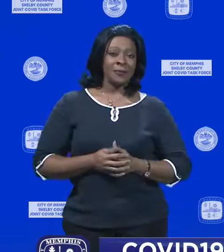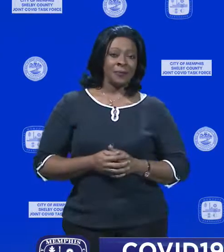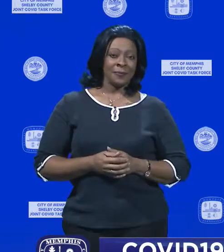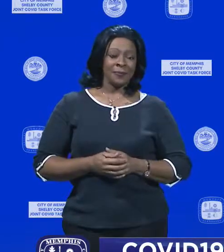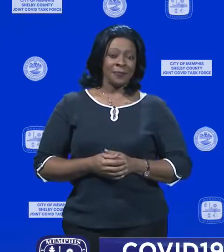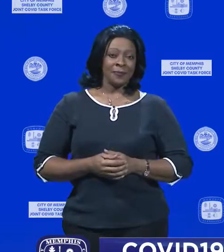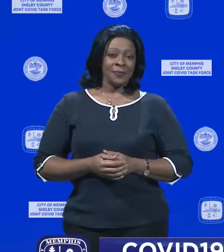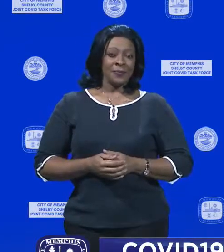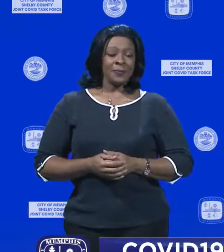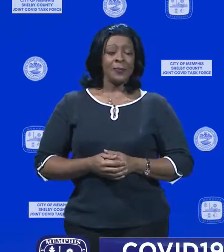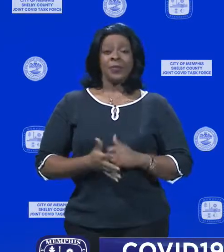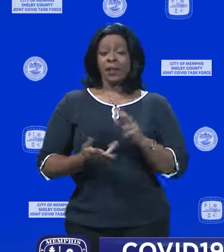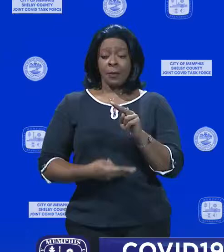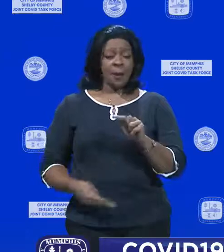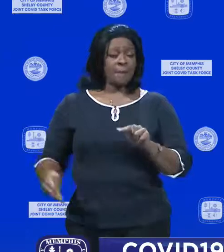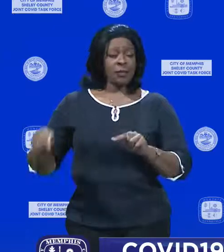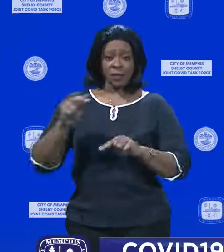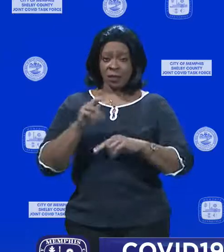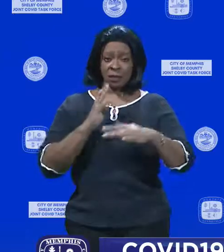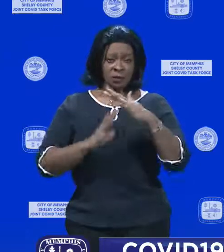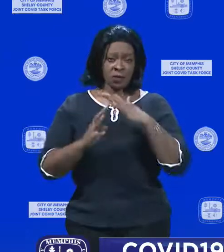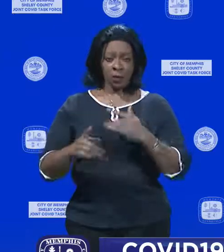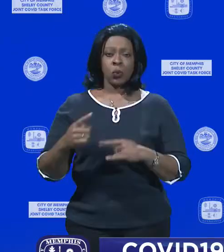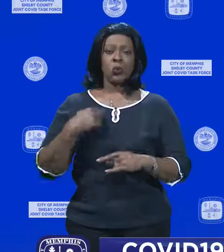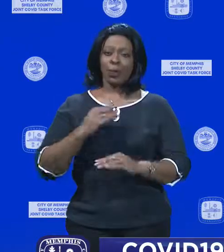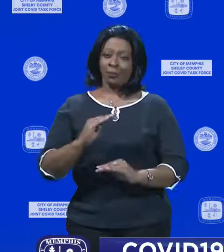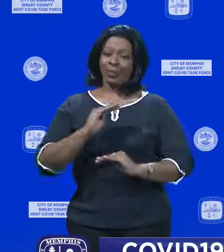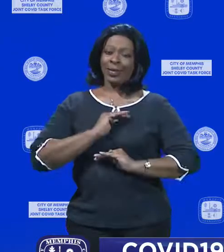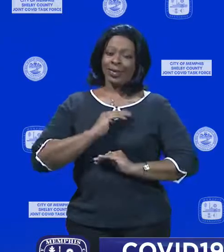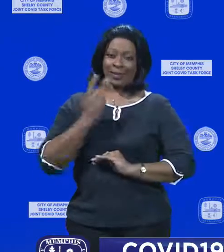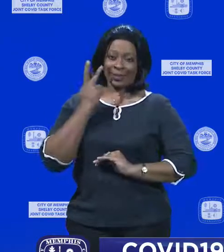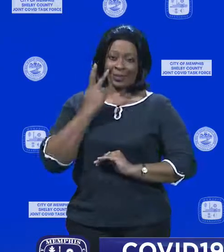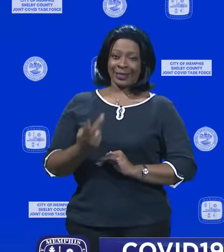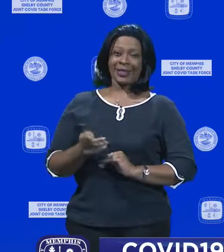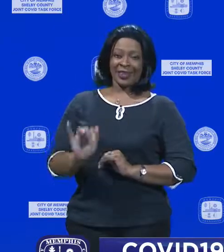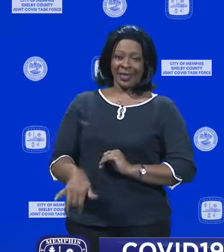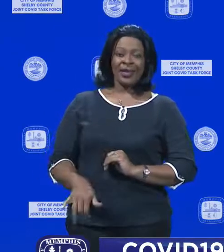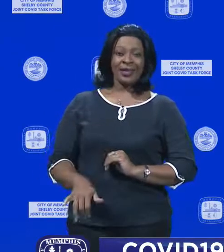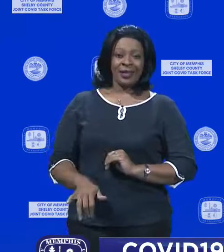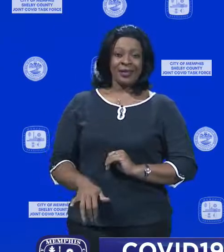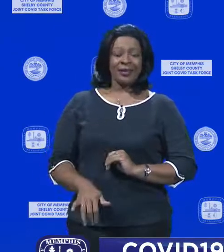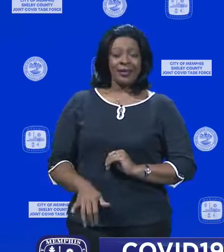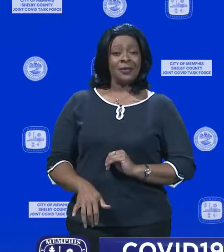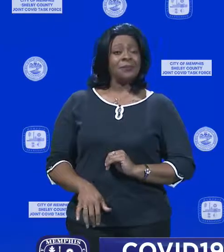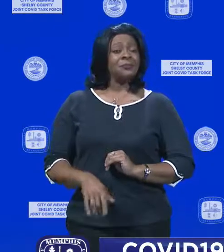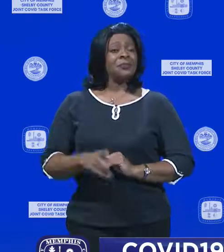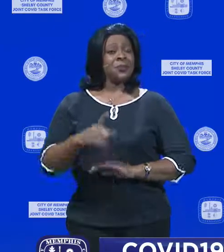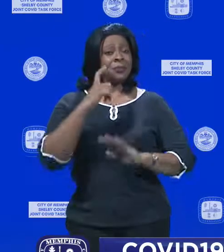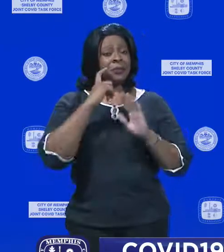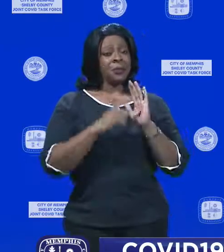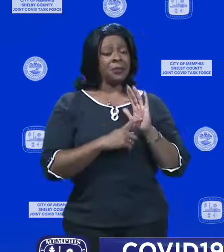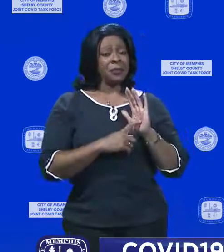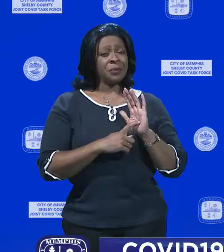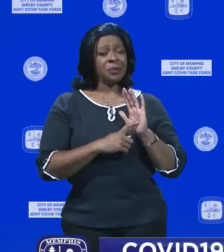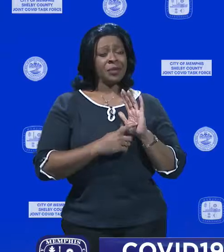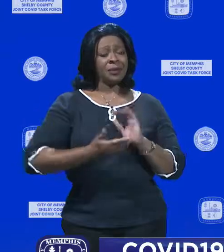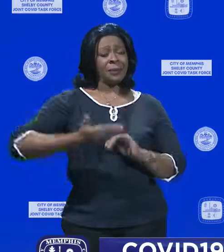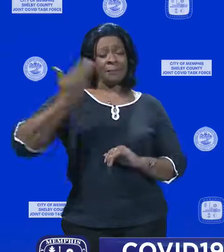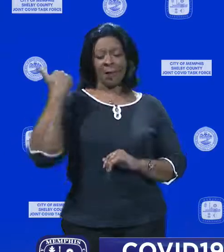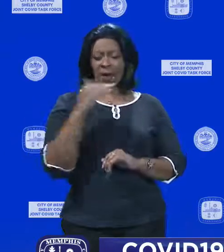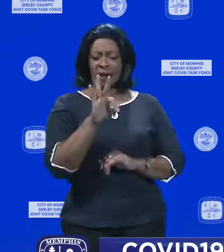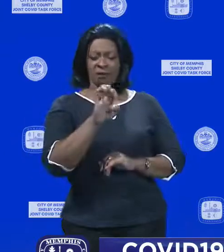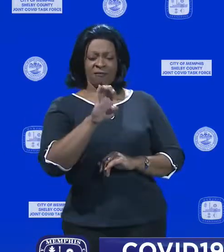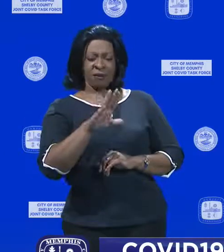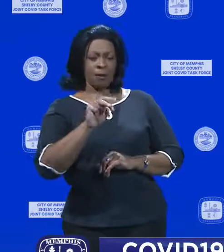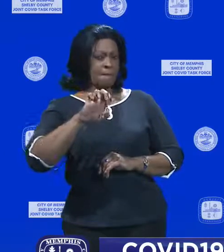then the uptick, we're pleased to see, but as you saw back in